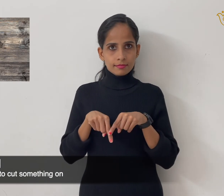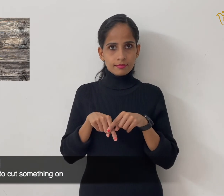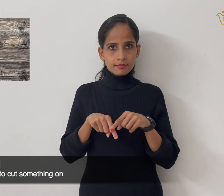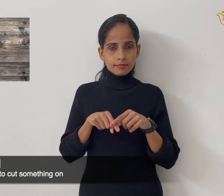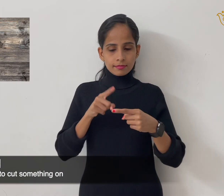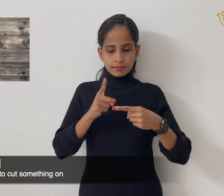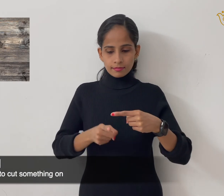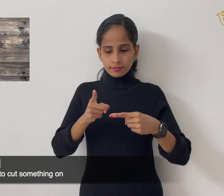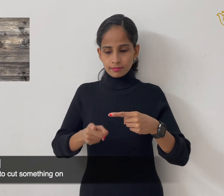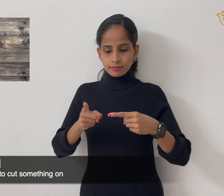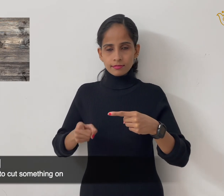cutting board,